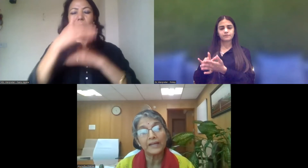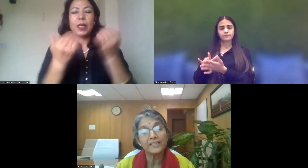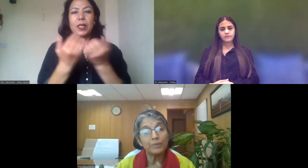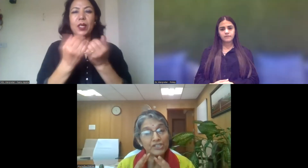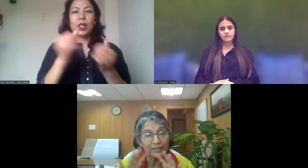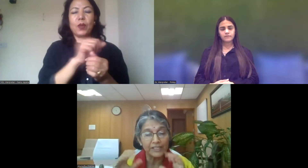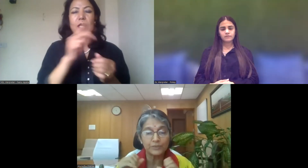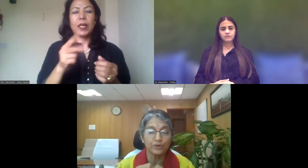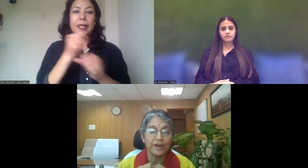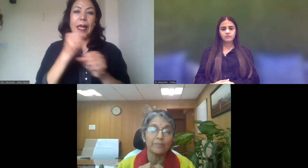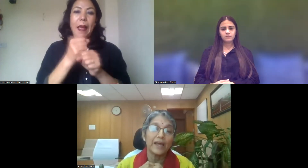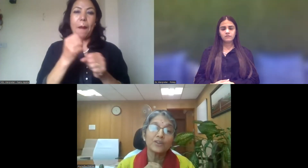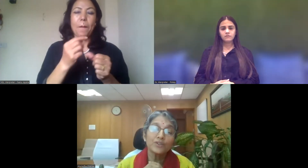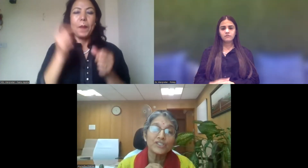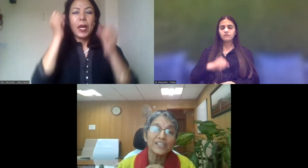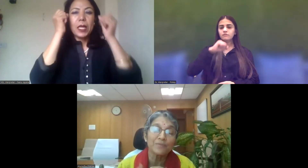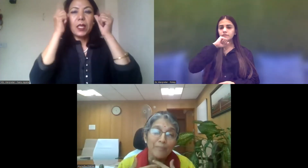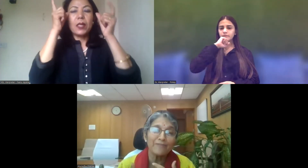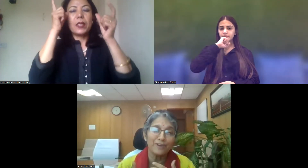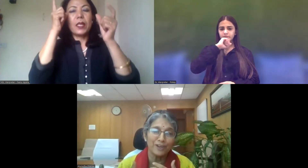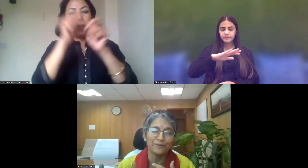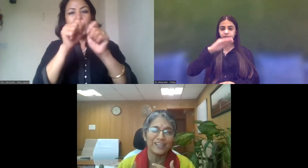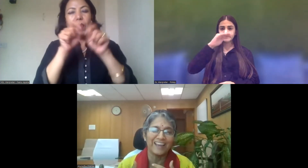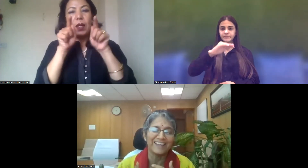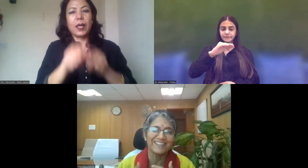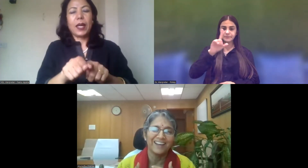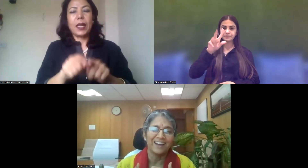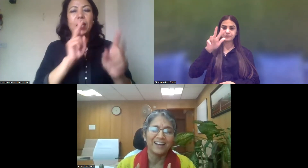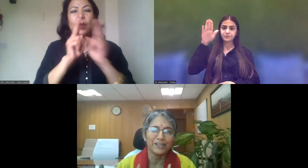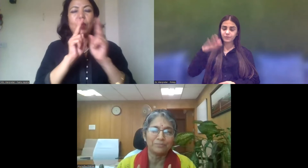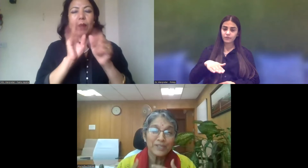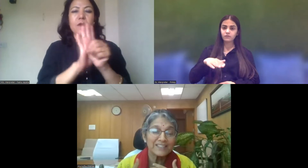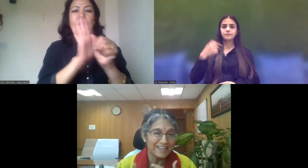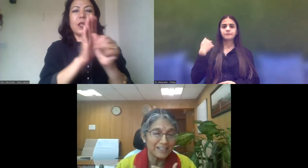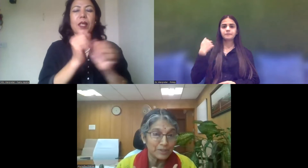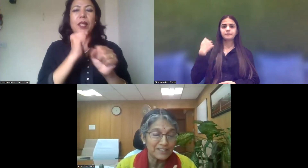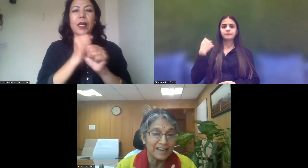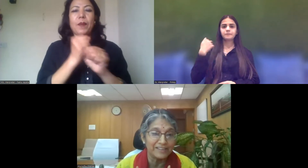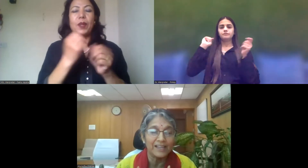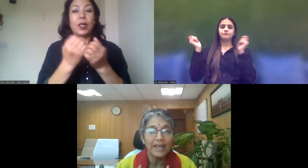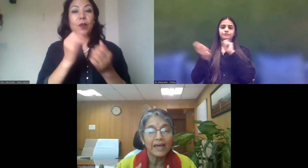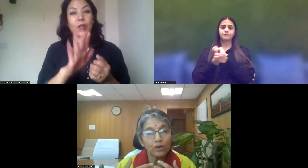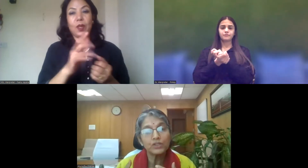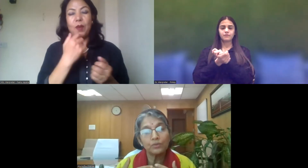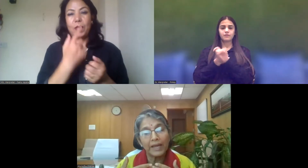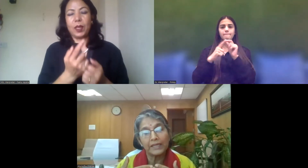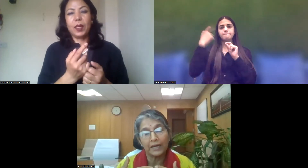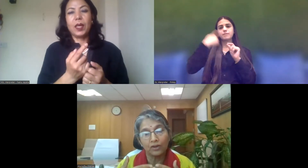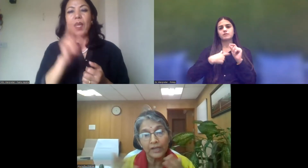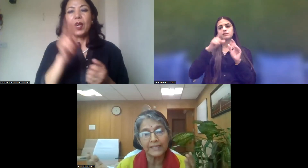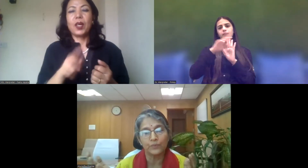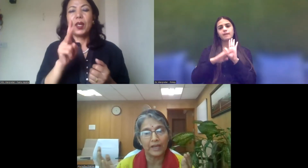Adolescent participation in this program has also changed my way of looking at personally, at a personal level, and also